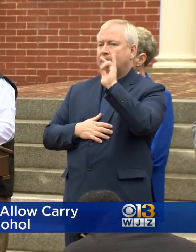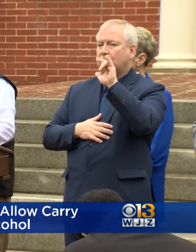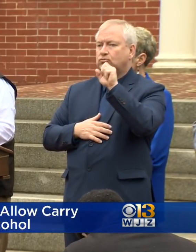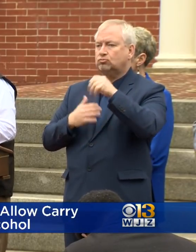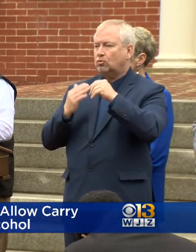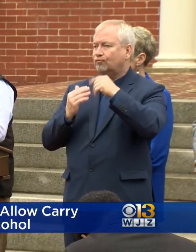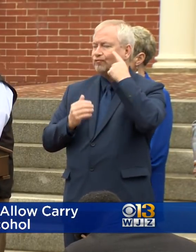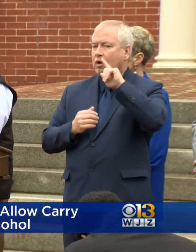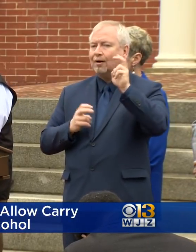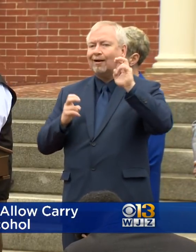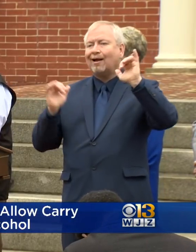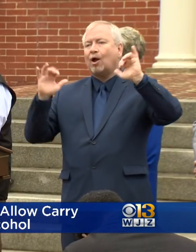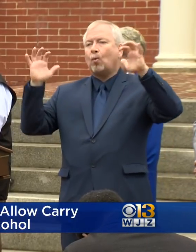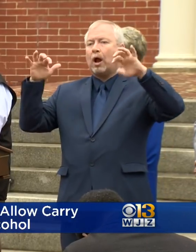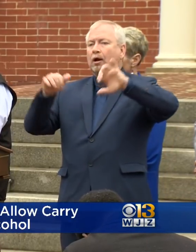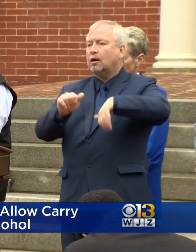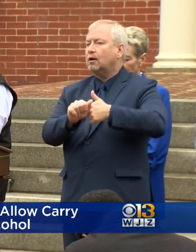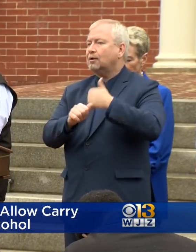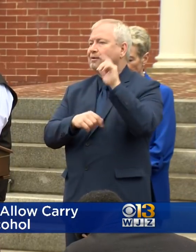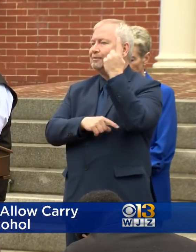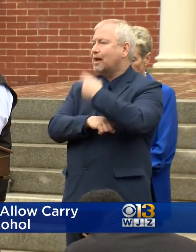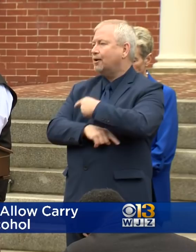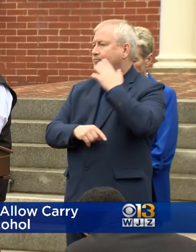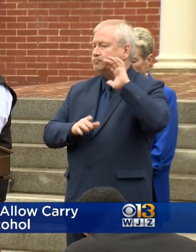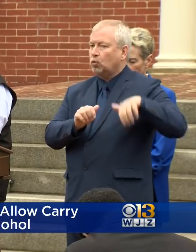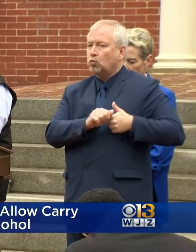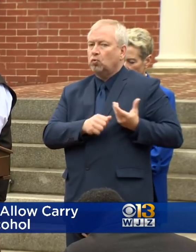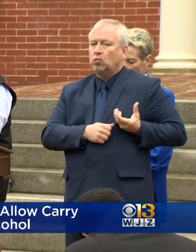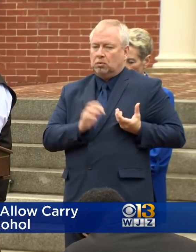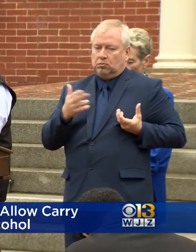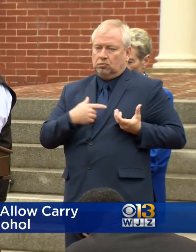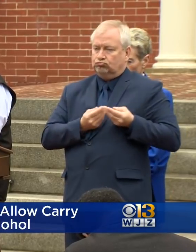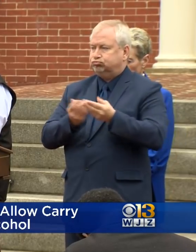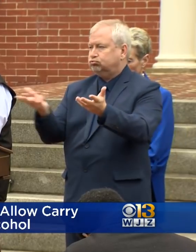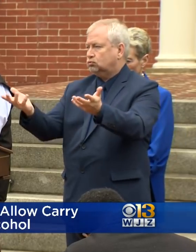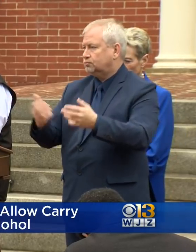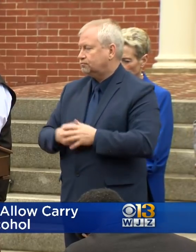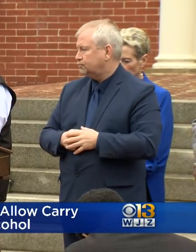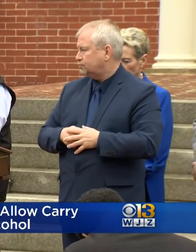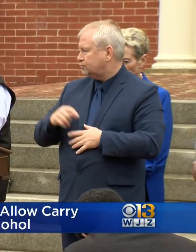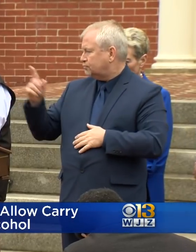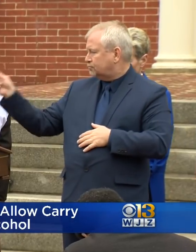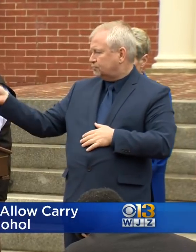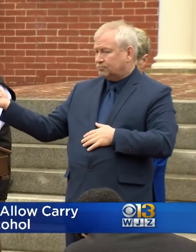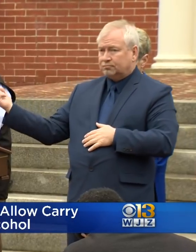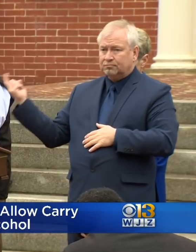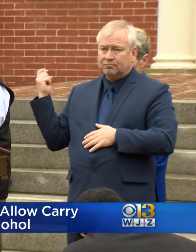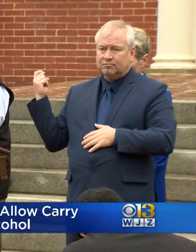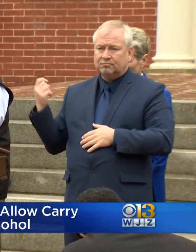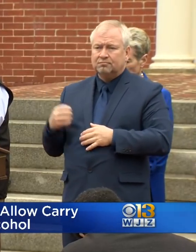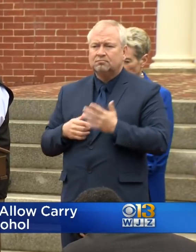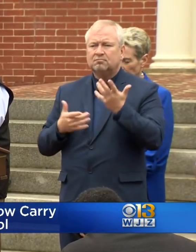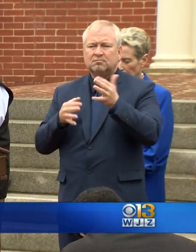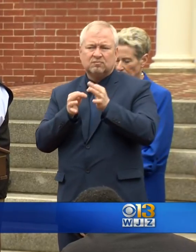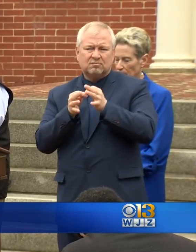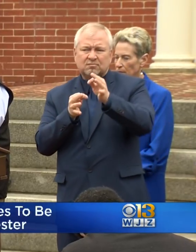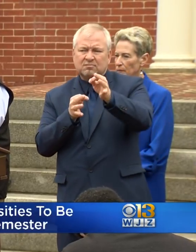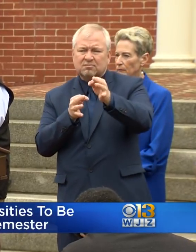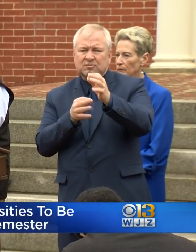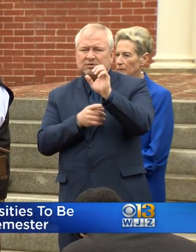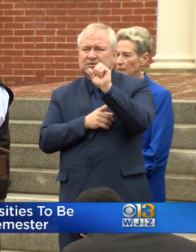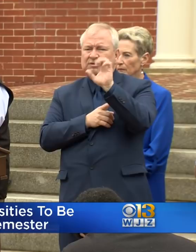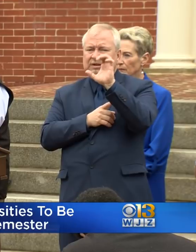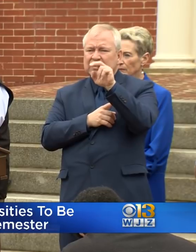you mentioned some flexibility also for the census and real ID. Can you elaborate a little bit on that? So